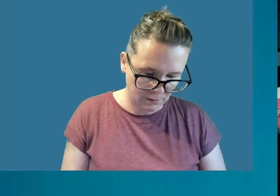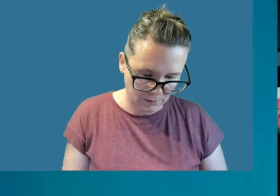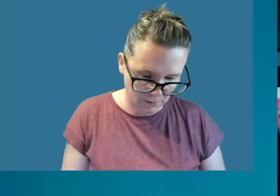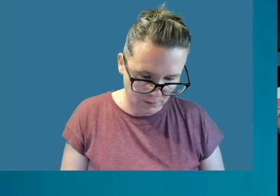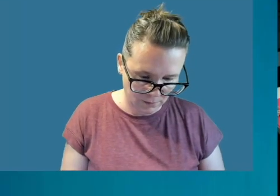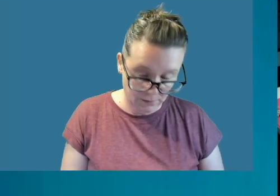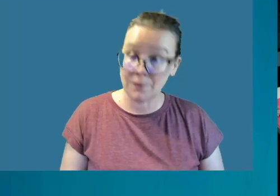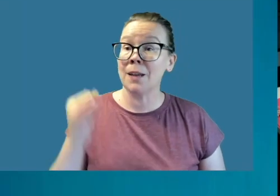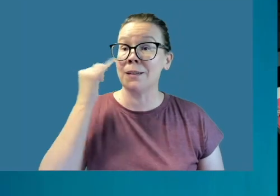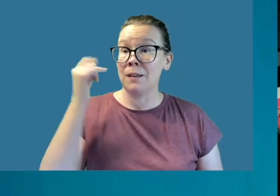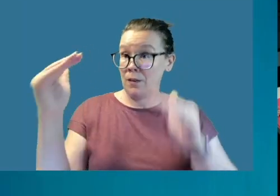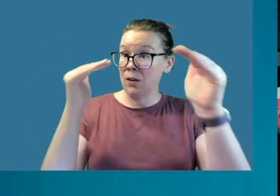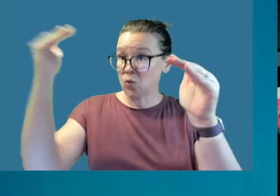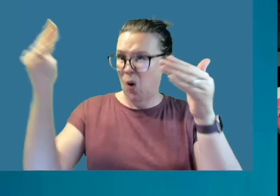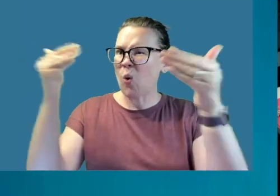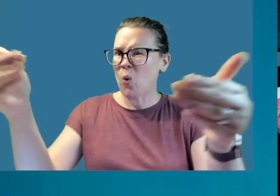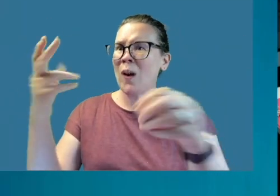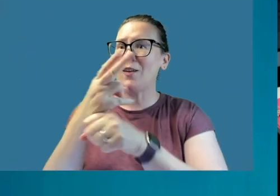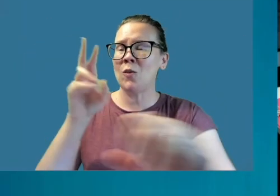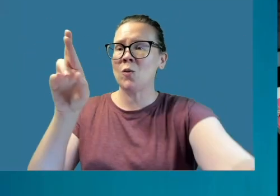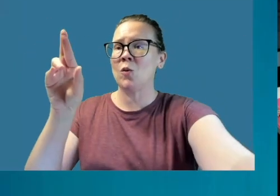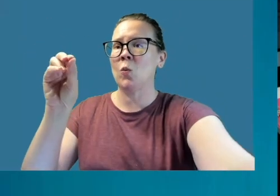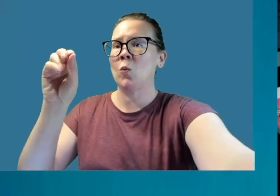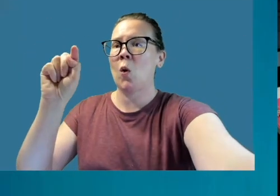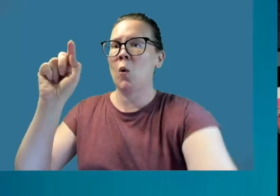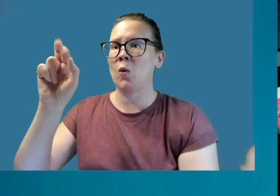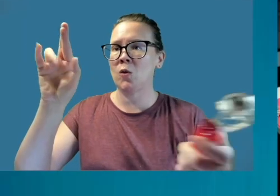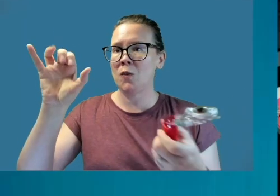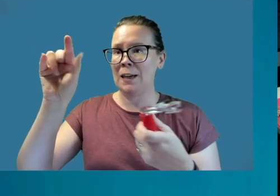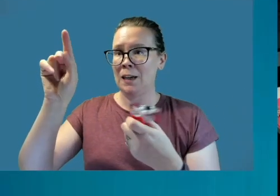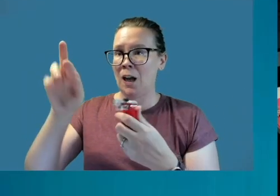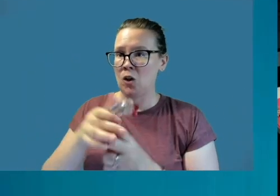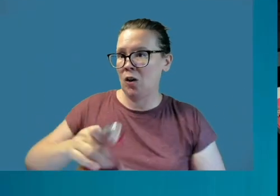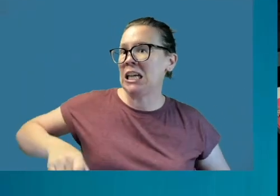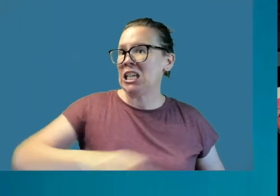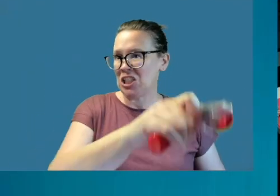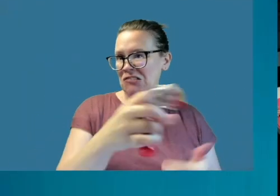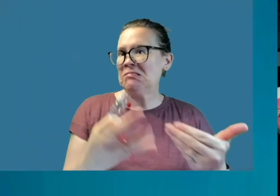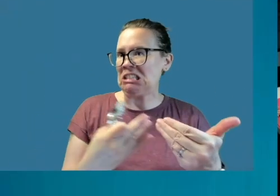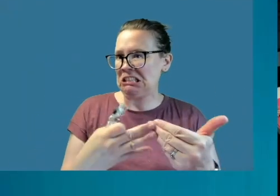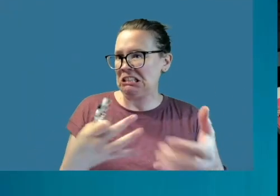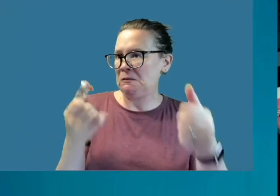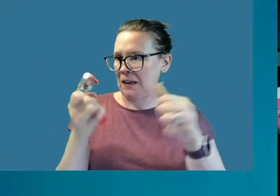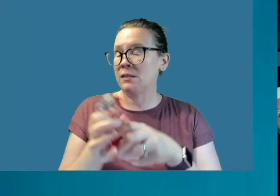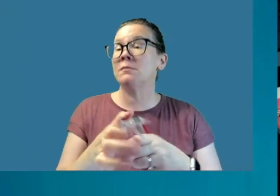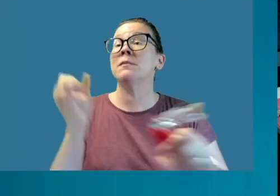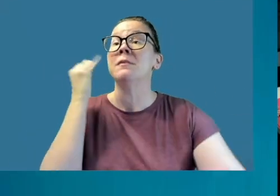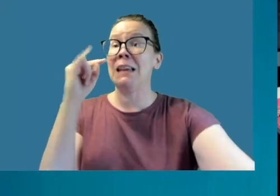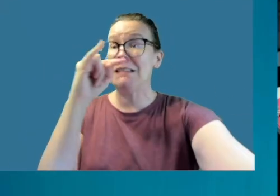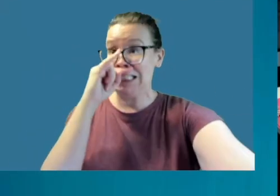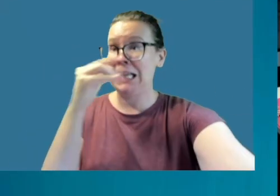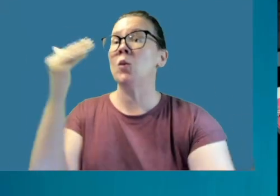And then use the side of the ruler with the ledge to cut 1/4 inch away from